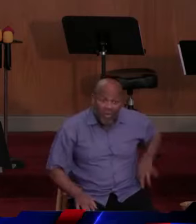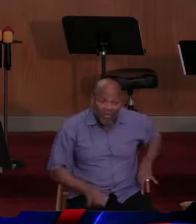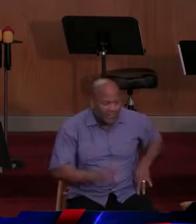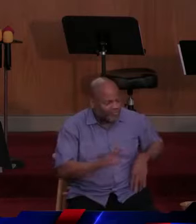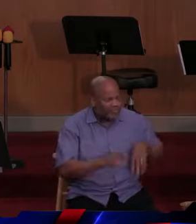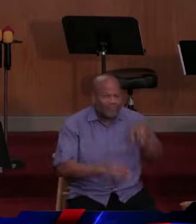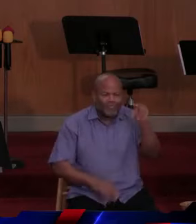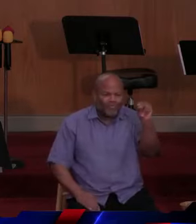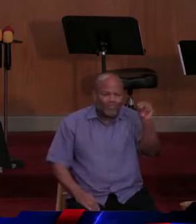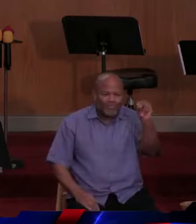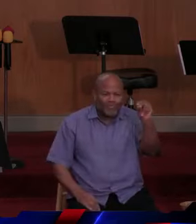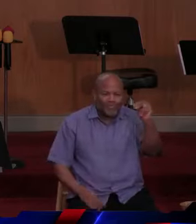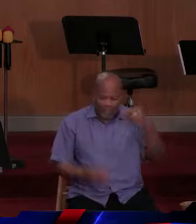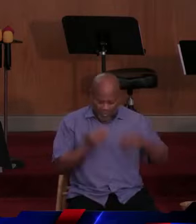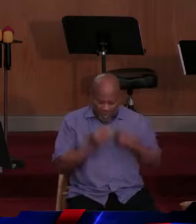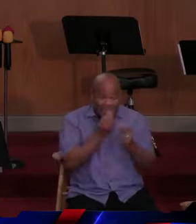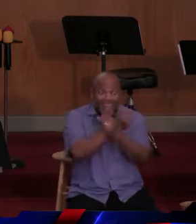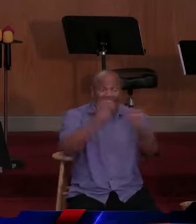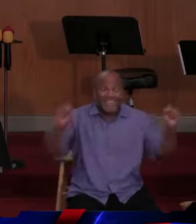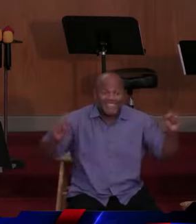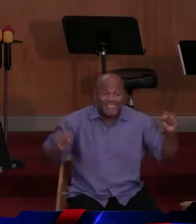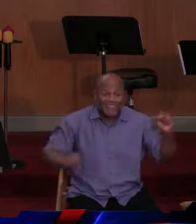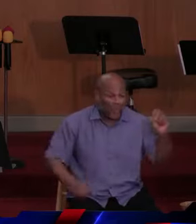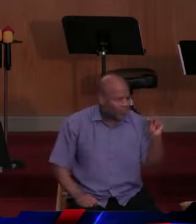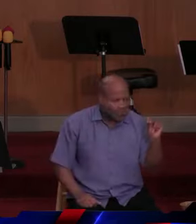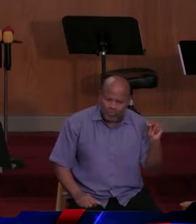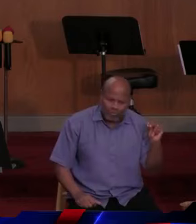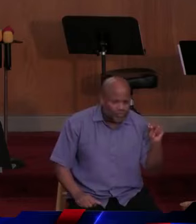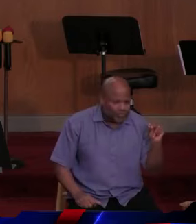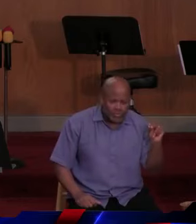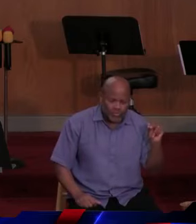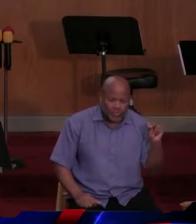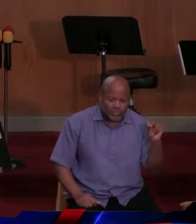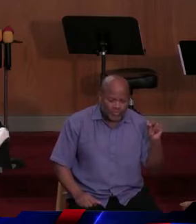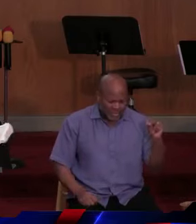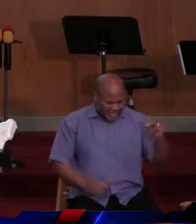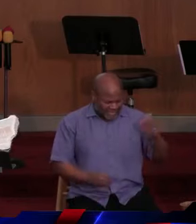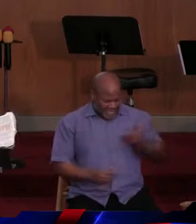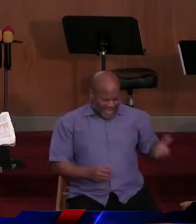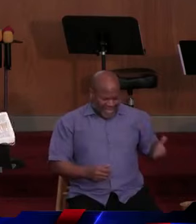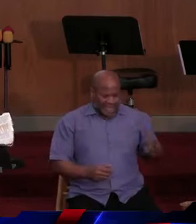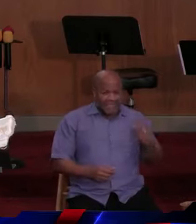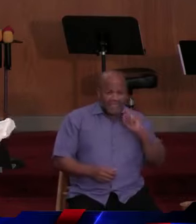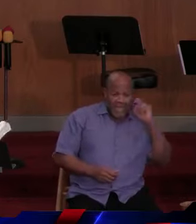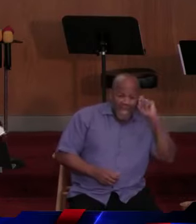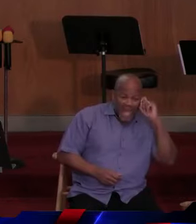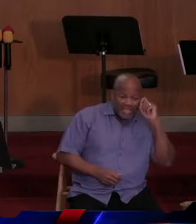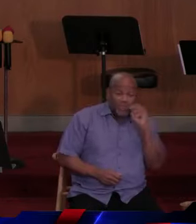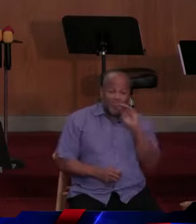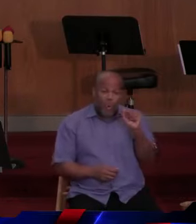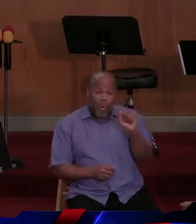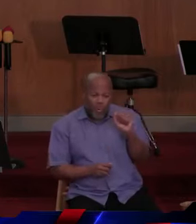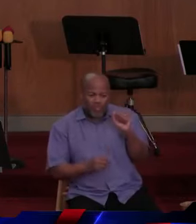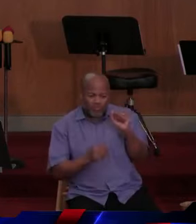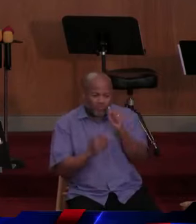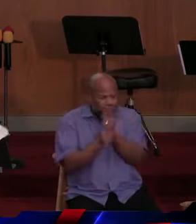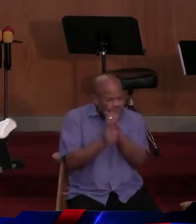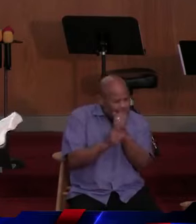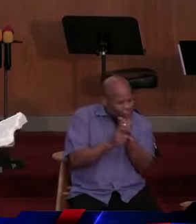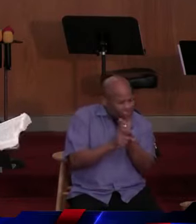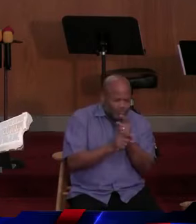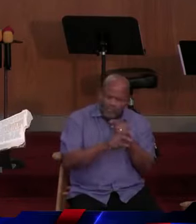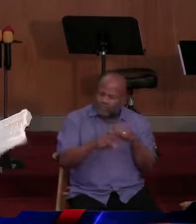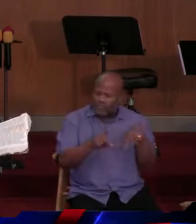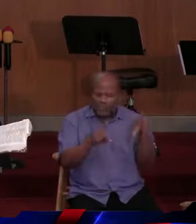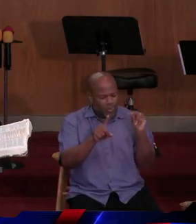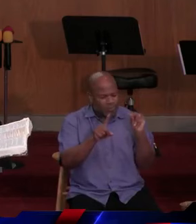things concerning salvation, nope. The things concerning sexuality and moral compass, nope. It